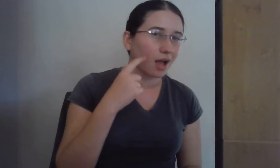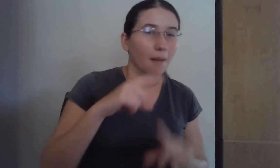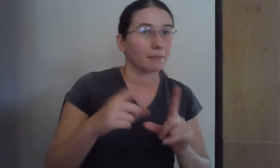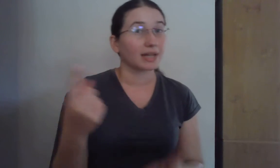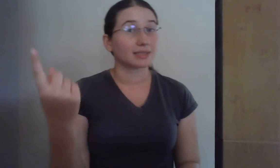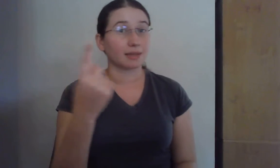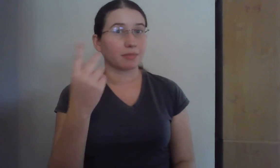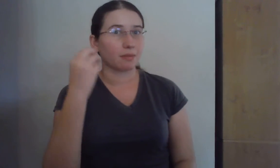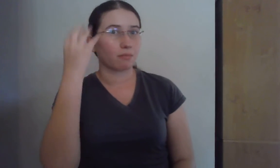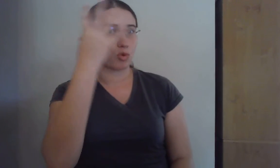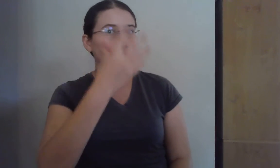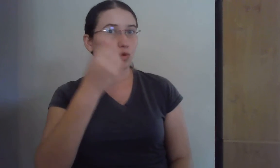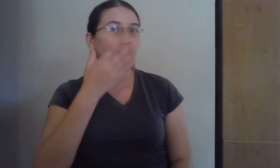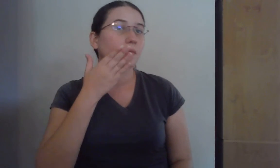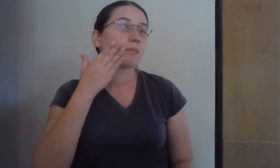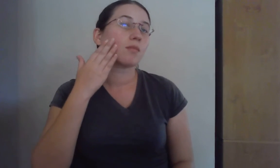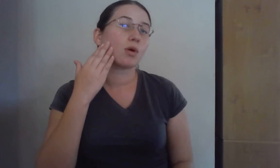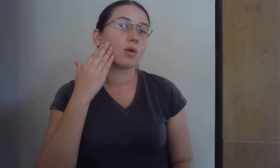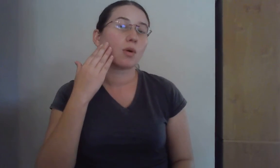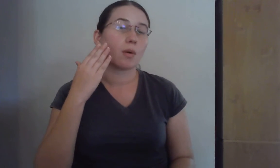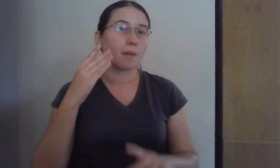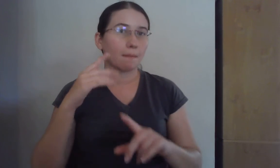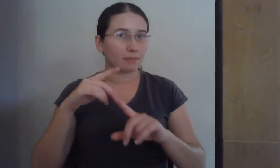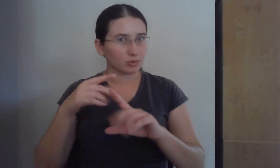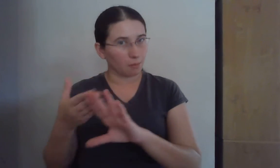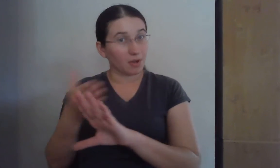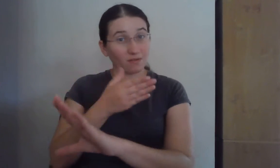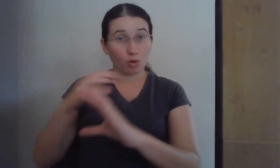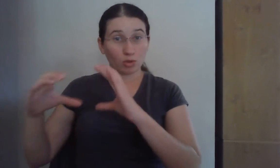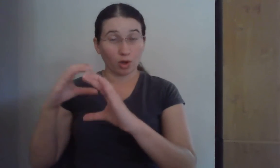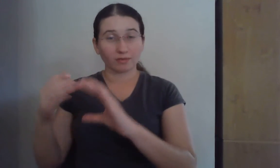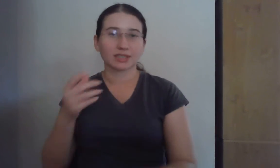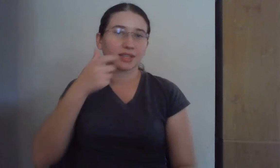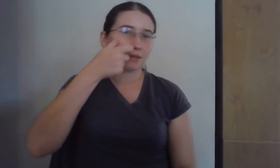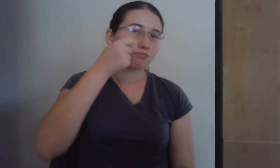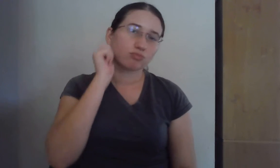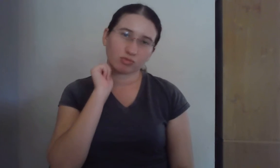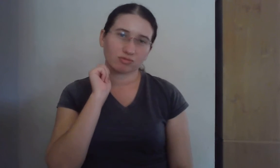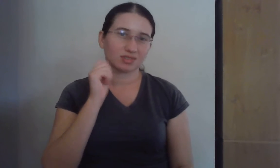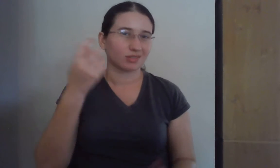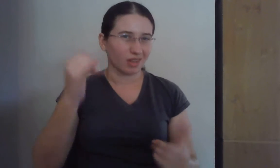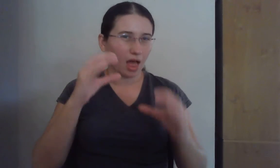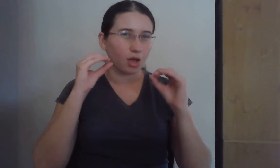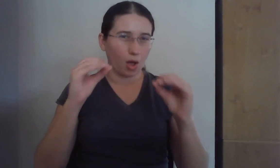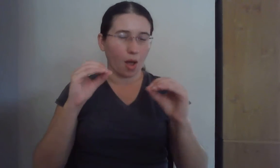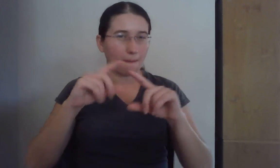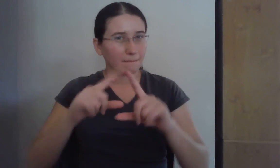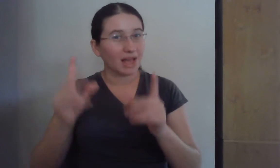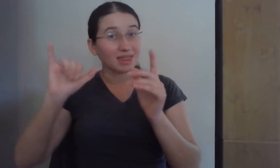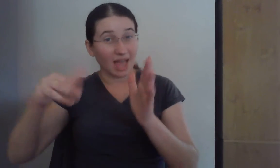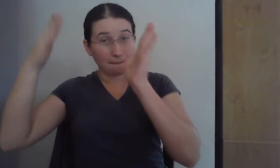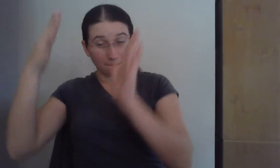they look beautiful, and then remove it before they go into the social setting. Now what do you think they believe about others'